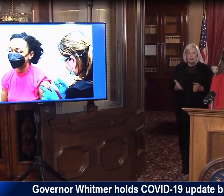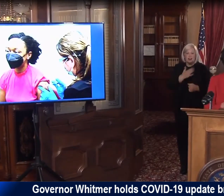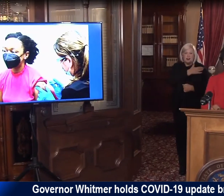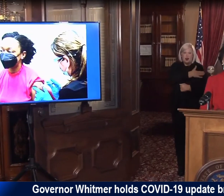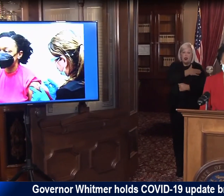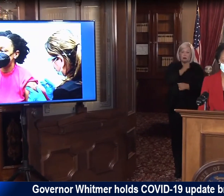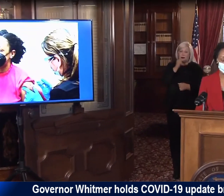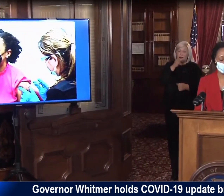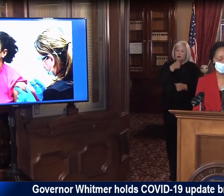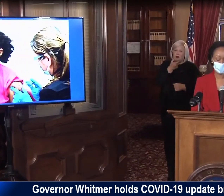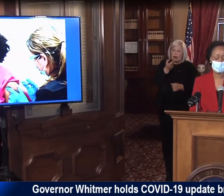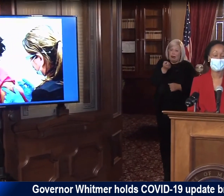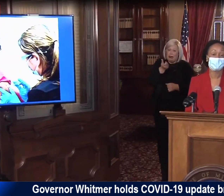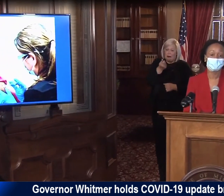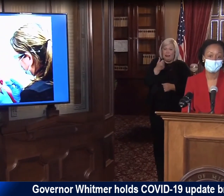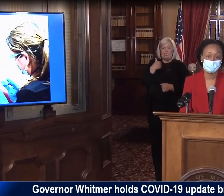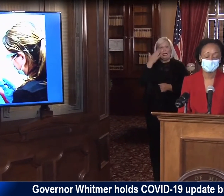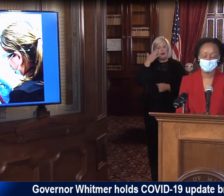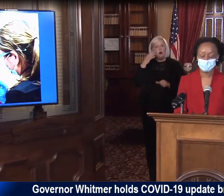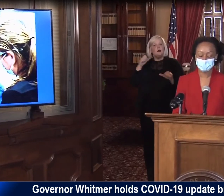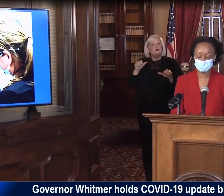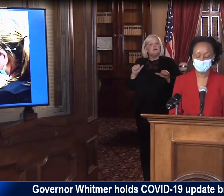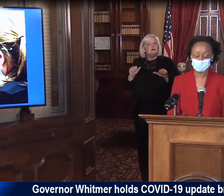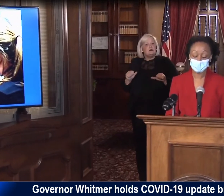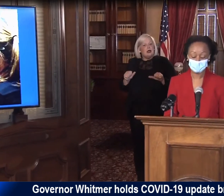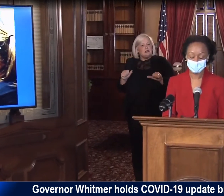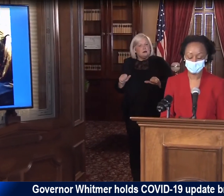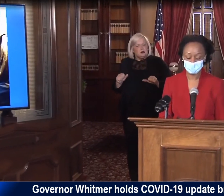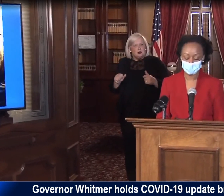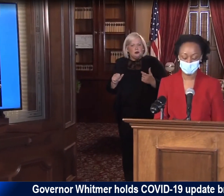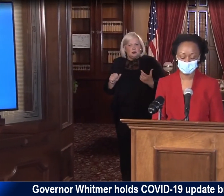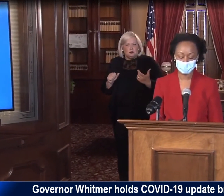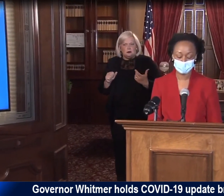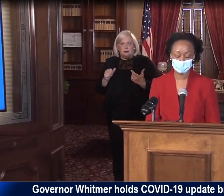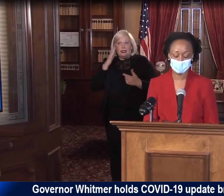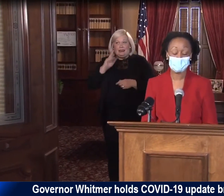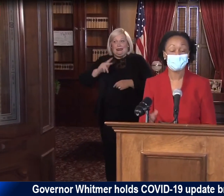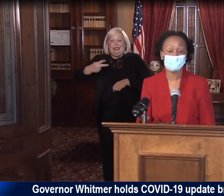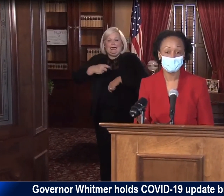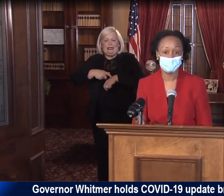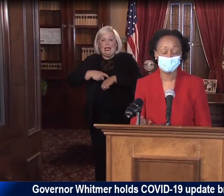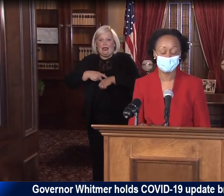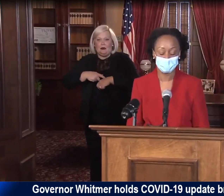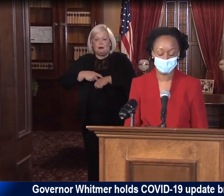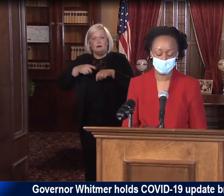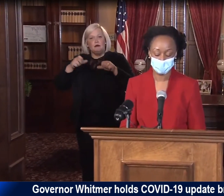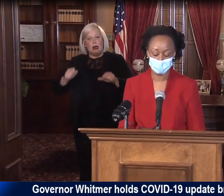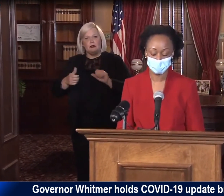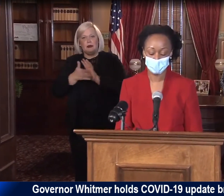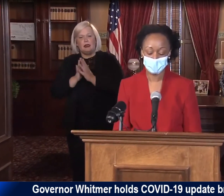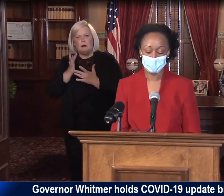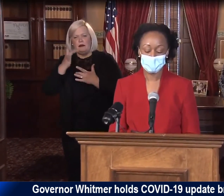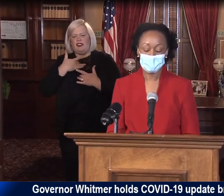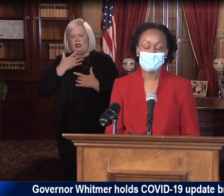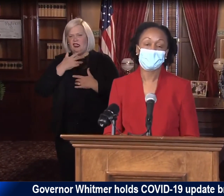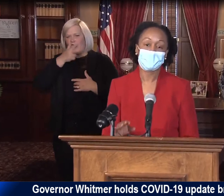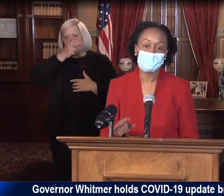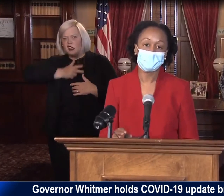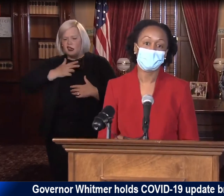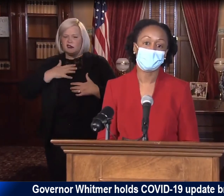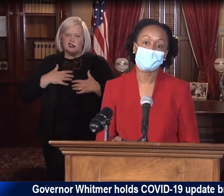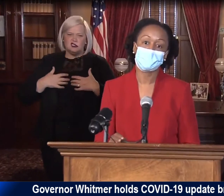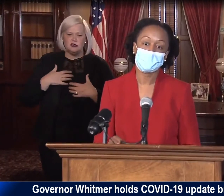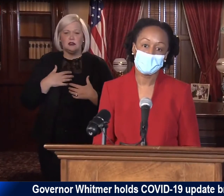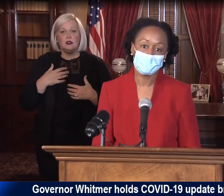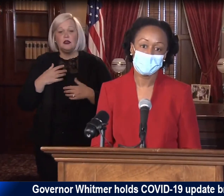arm's a little sore, and I know it's possible, especially with my second dose, to not feel well in the next day or so. But